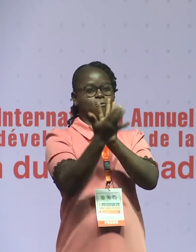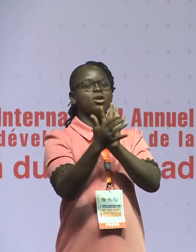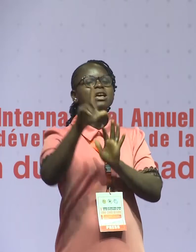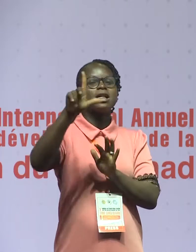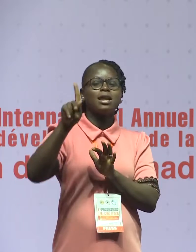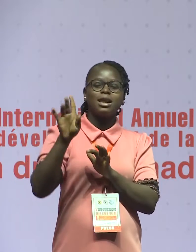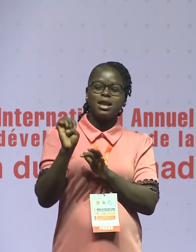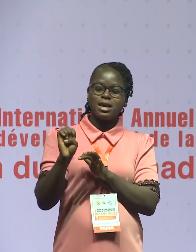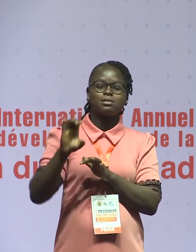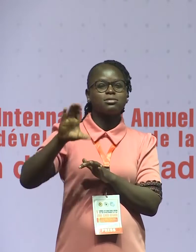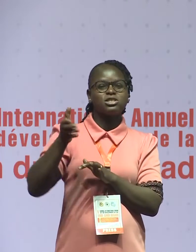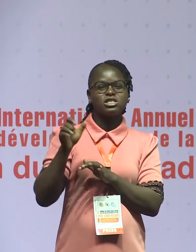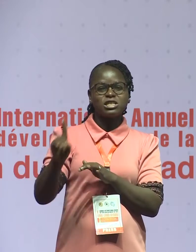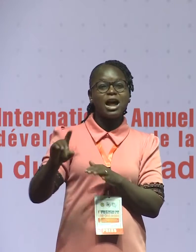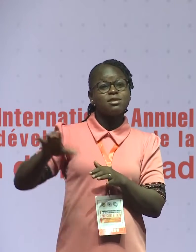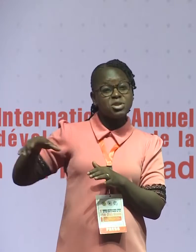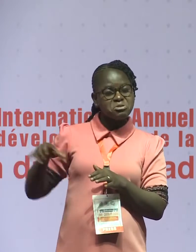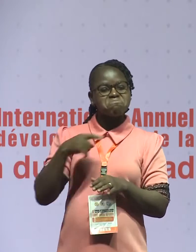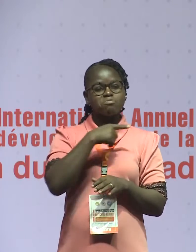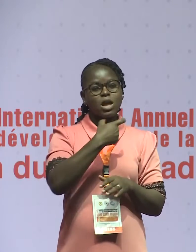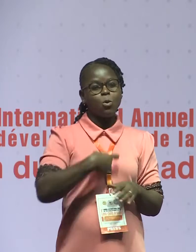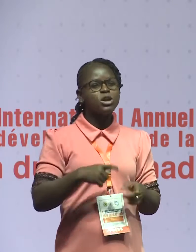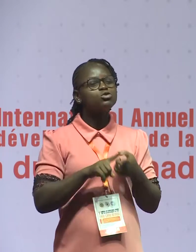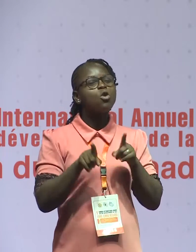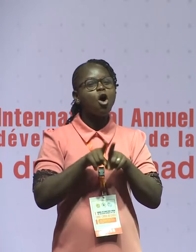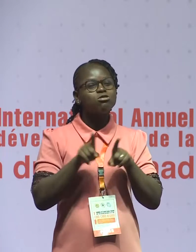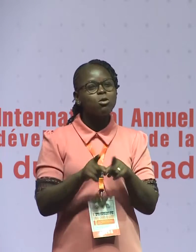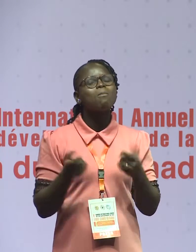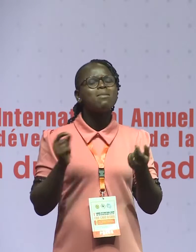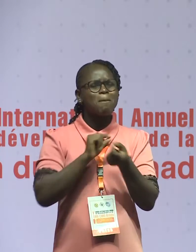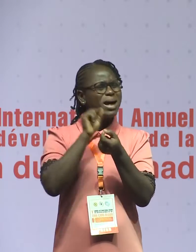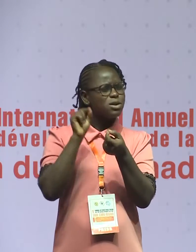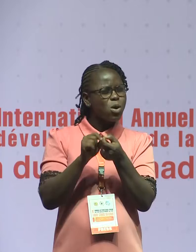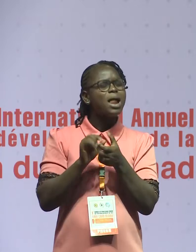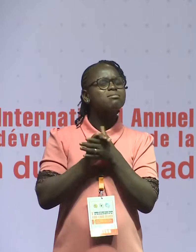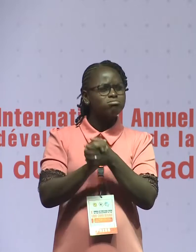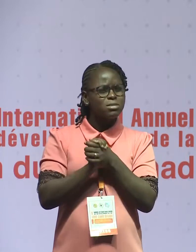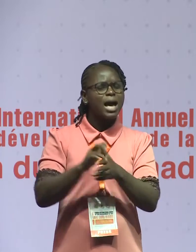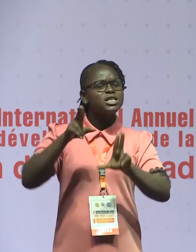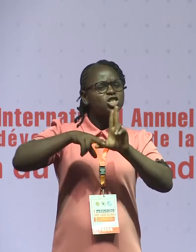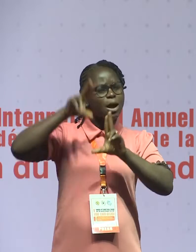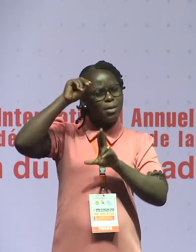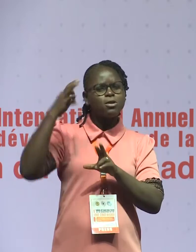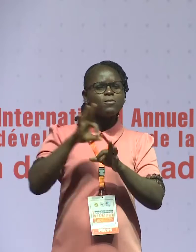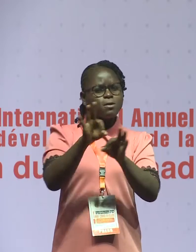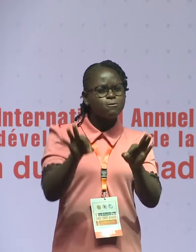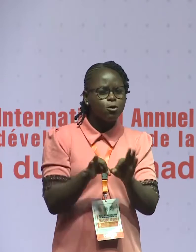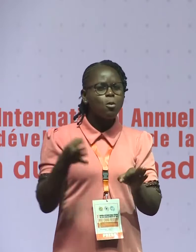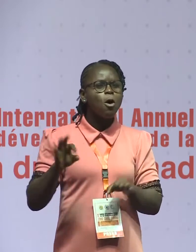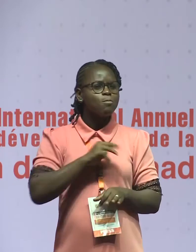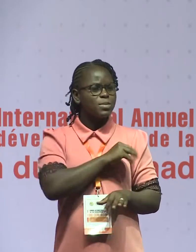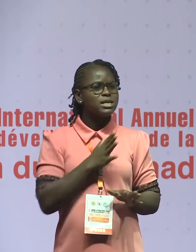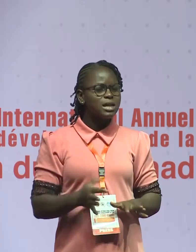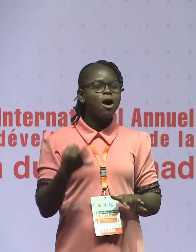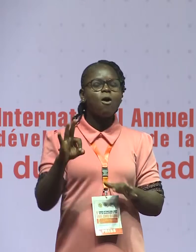Lake Chad region. I wish to also particularly commend the chairman of the Forum of Ministers